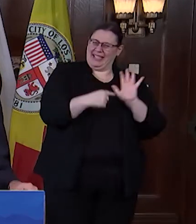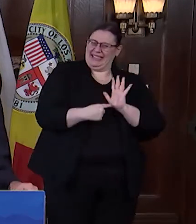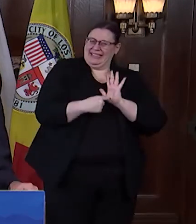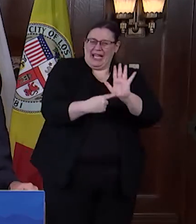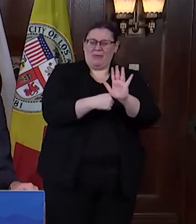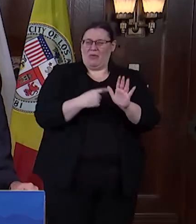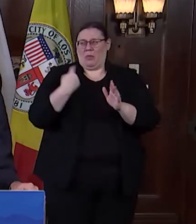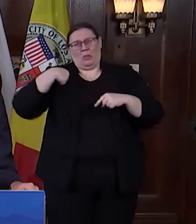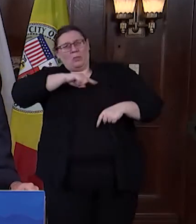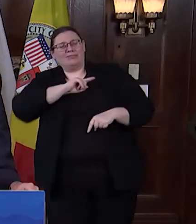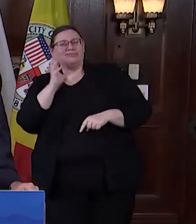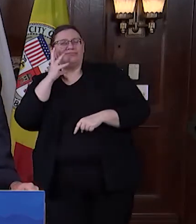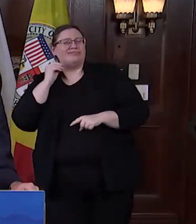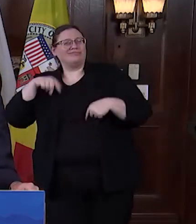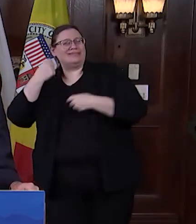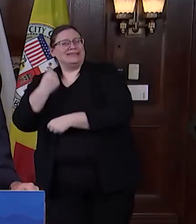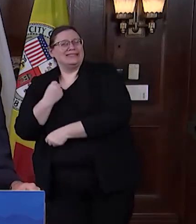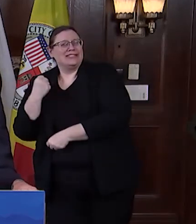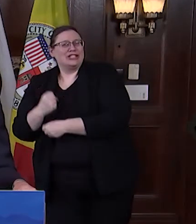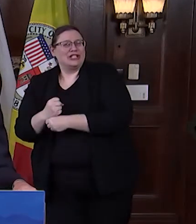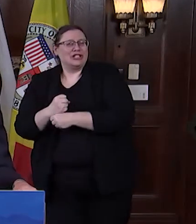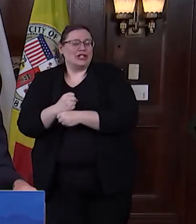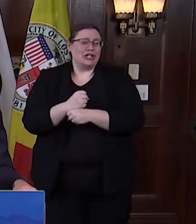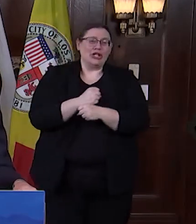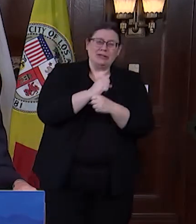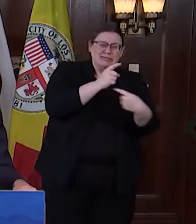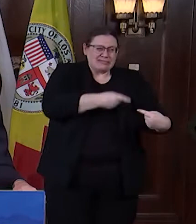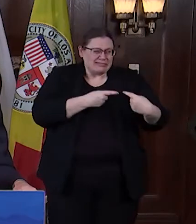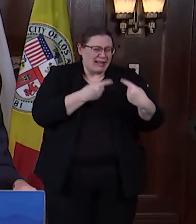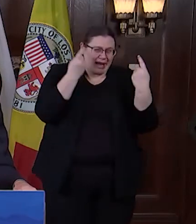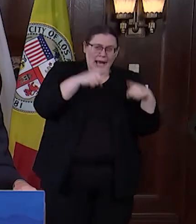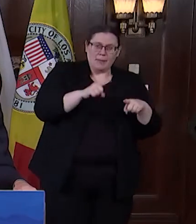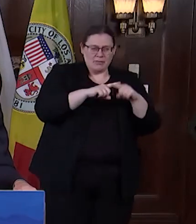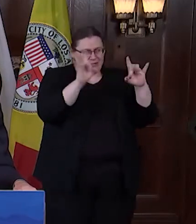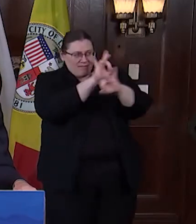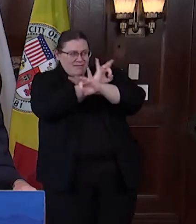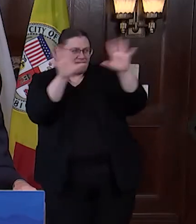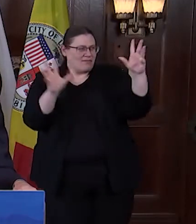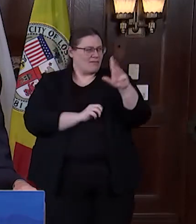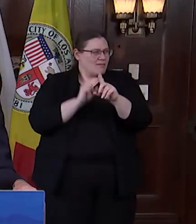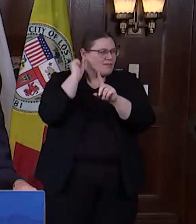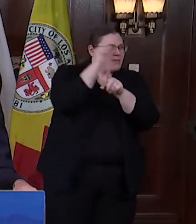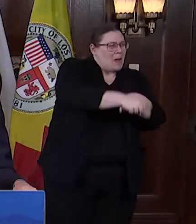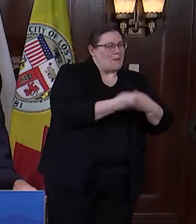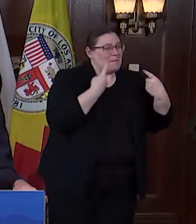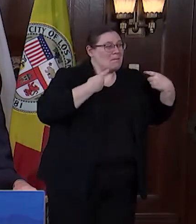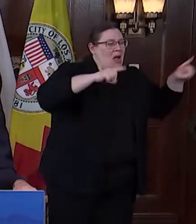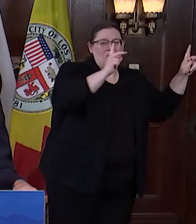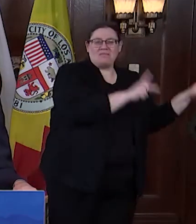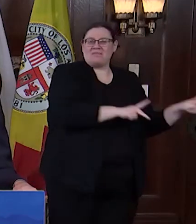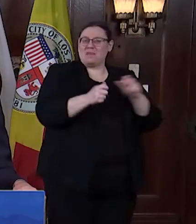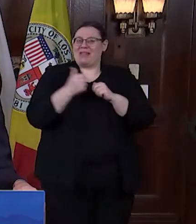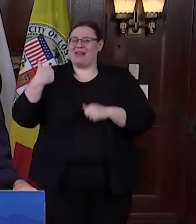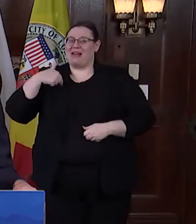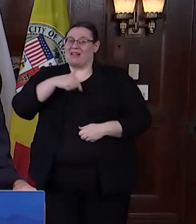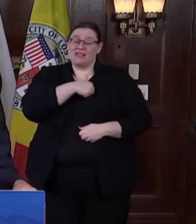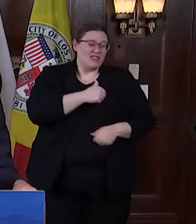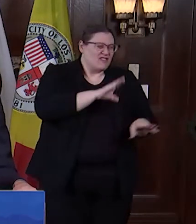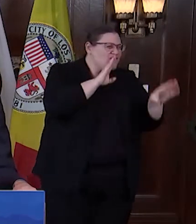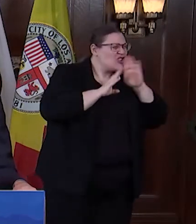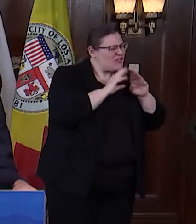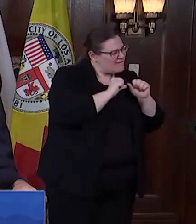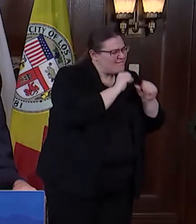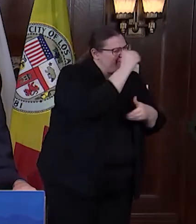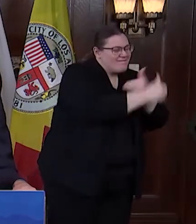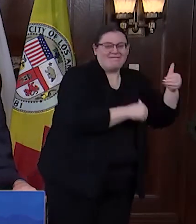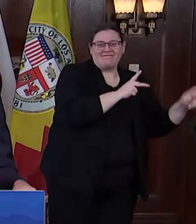this year. A team that met adversity with their excellence, frustration with endurance, and showed us